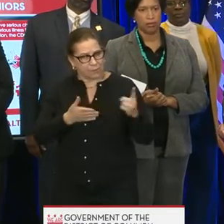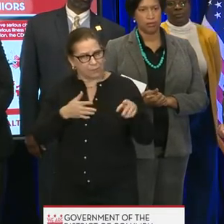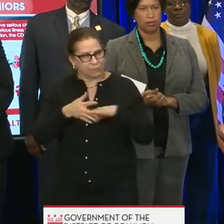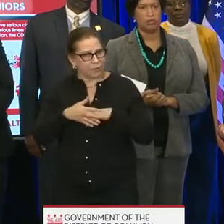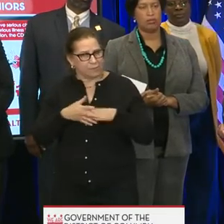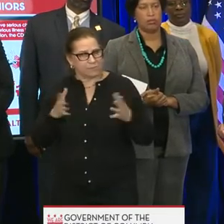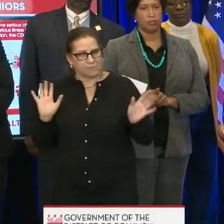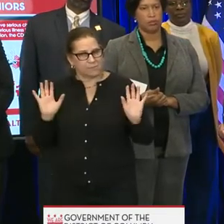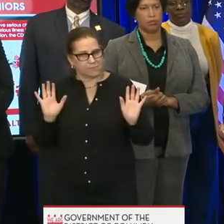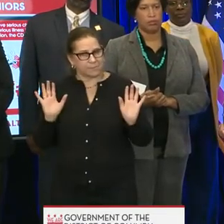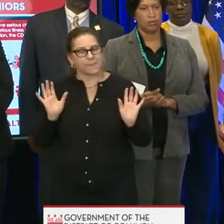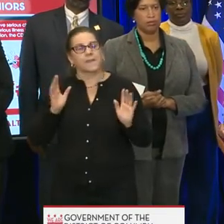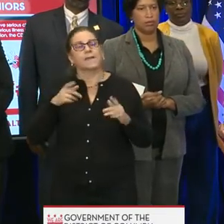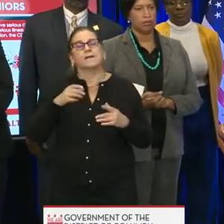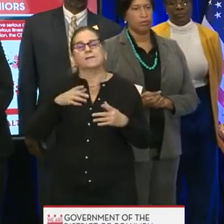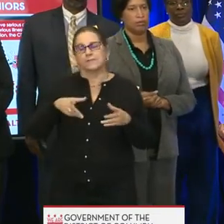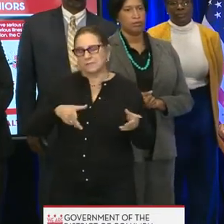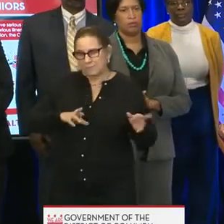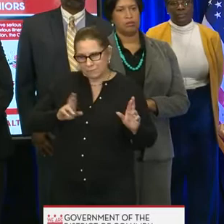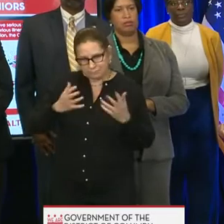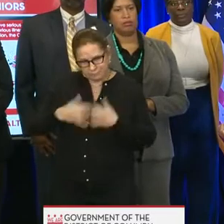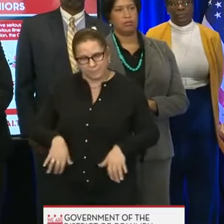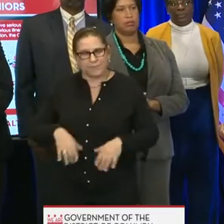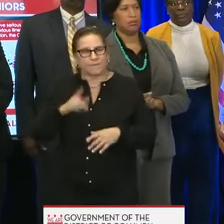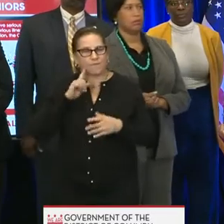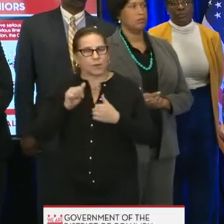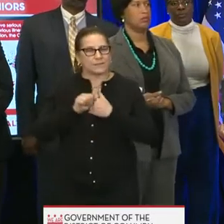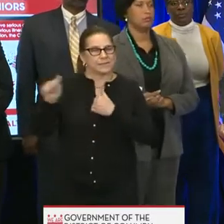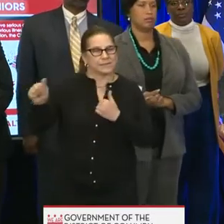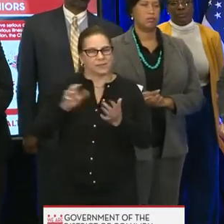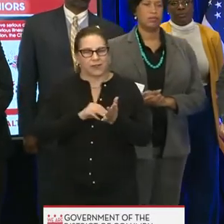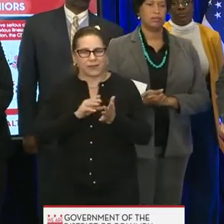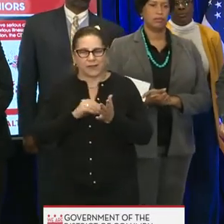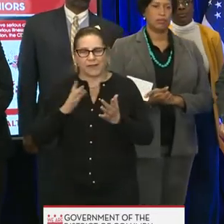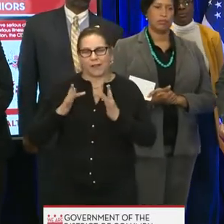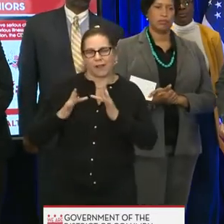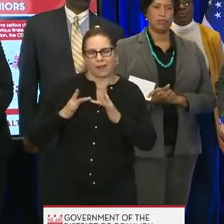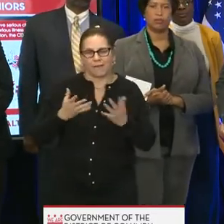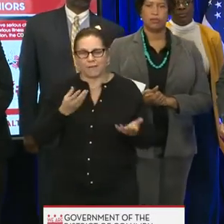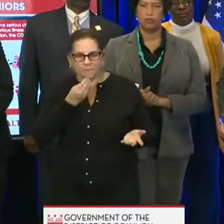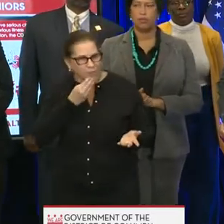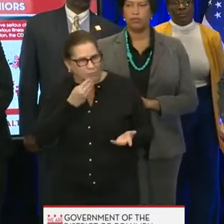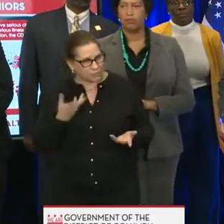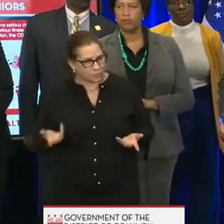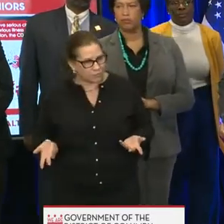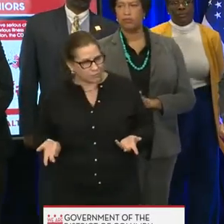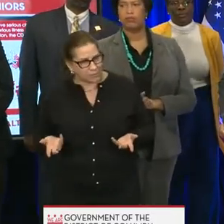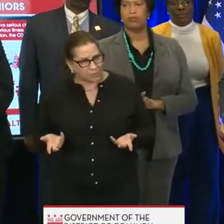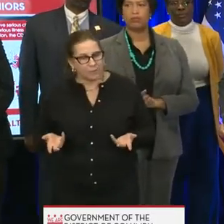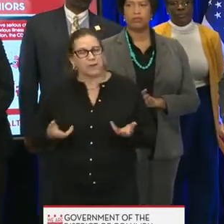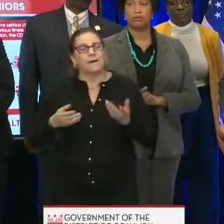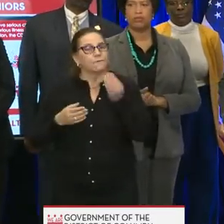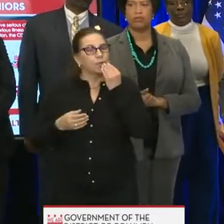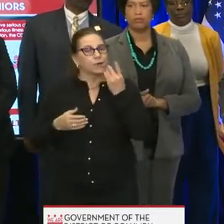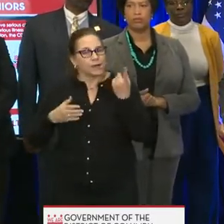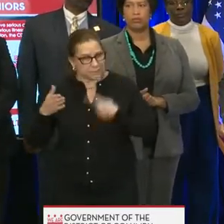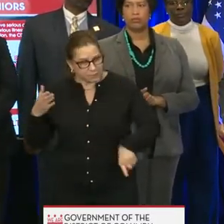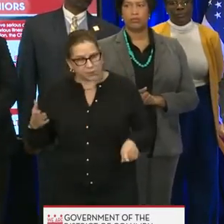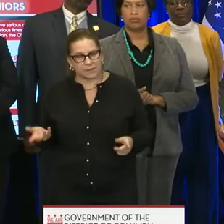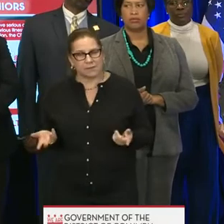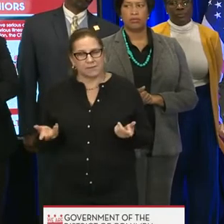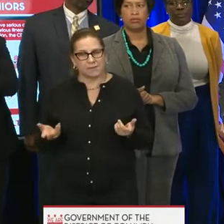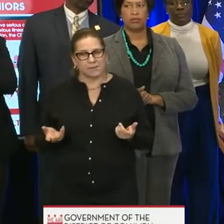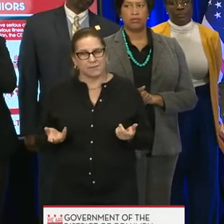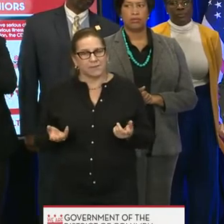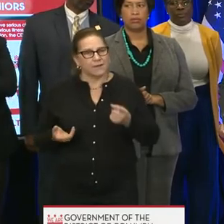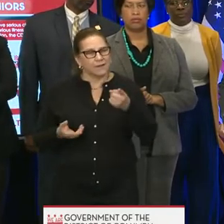of food for young people, that begins next week. And how do people find out about that? So we've made that information available